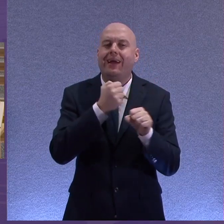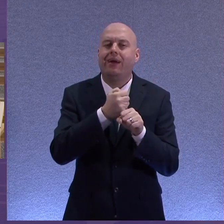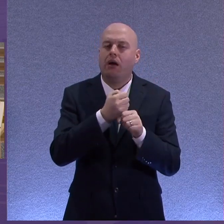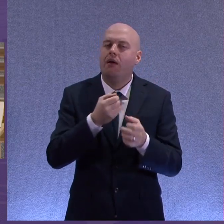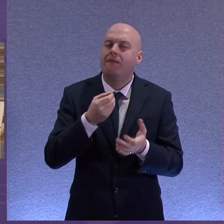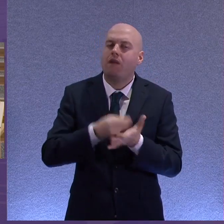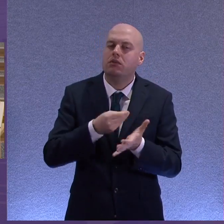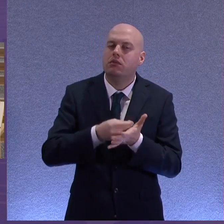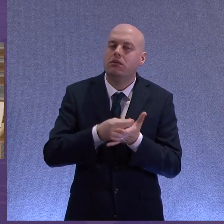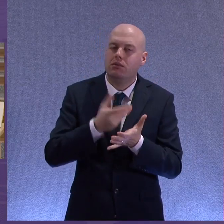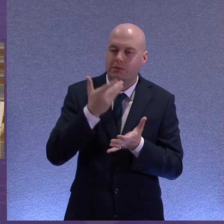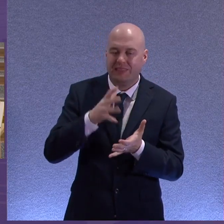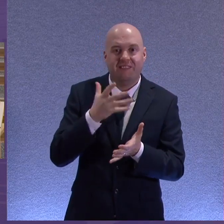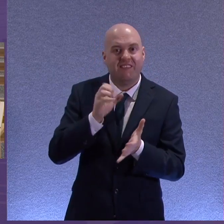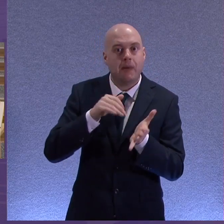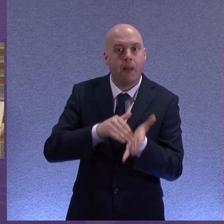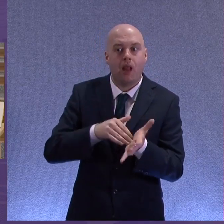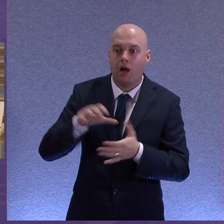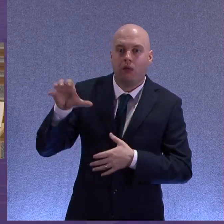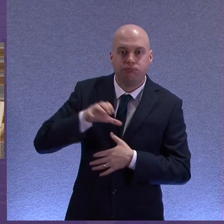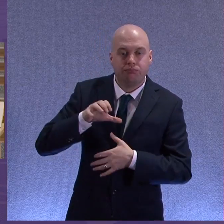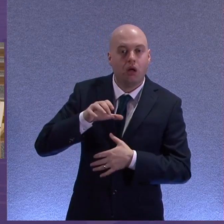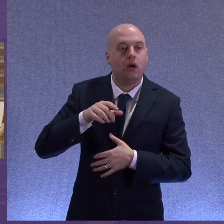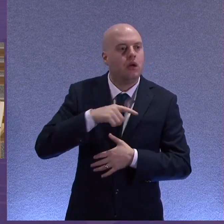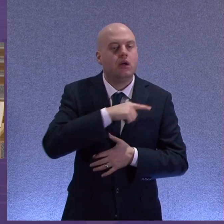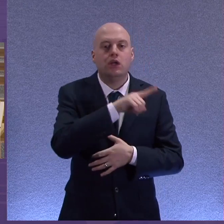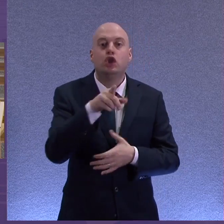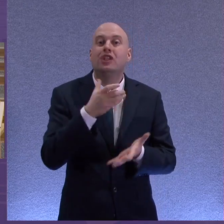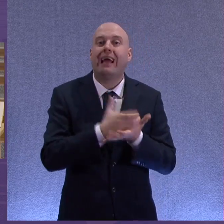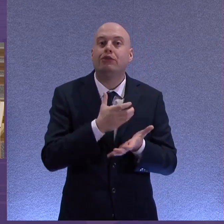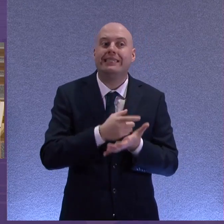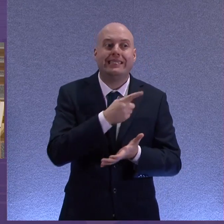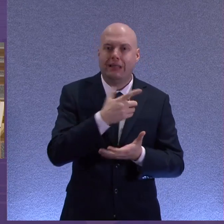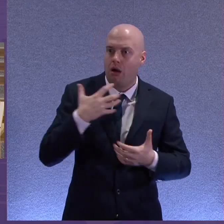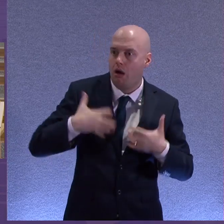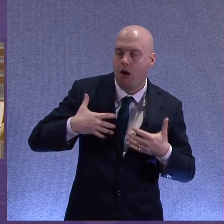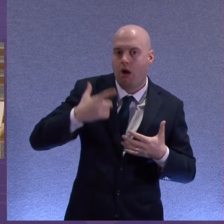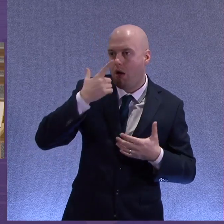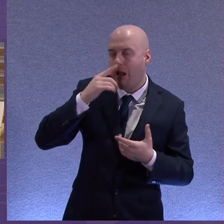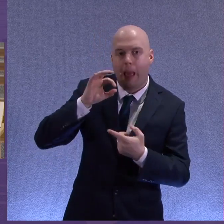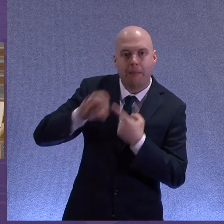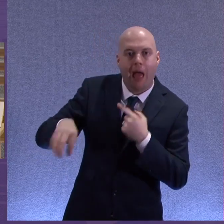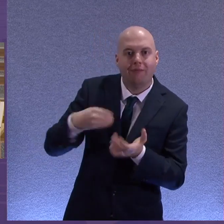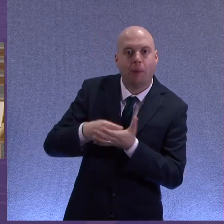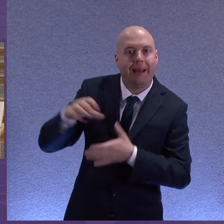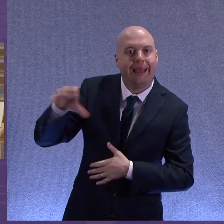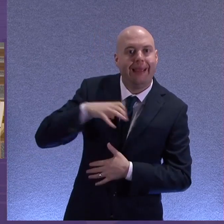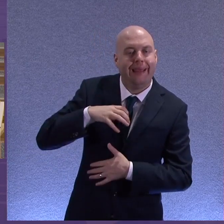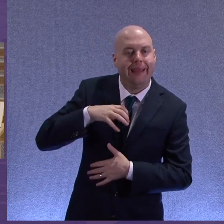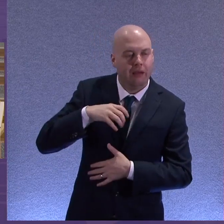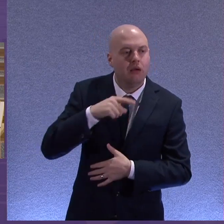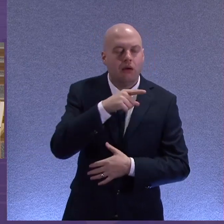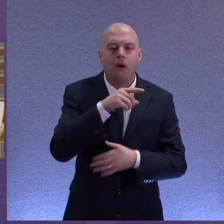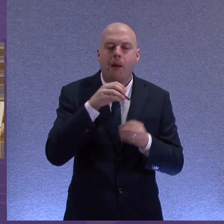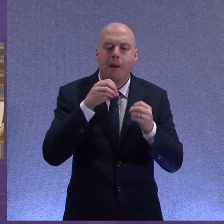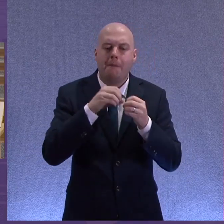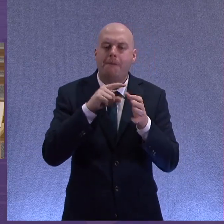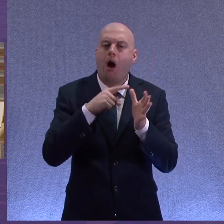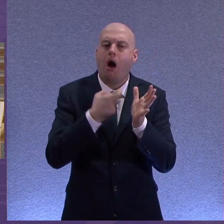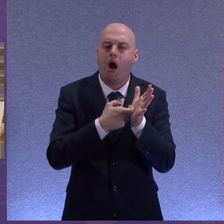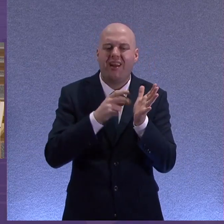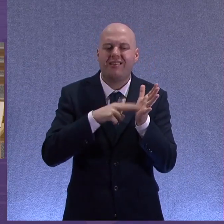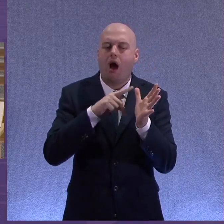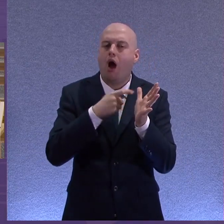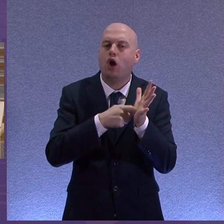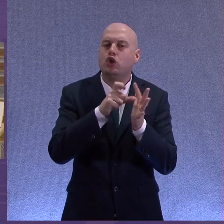Charities and others are waiting to hear when they can access that money. Bernardo Scotland have told me that they've identified just over 2,000 children who